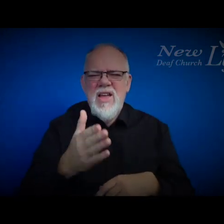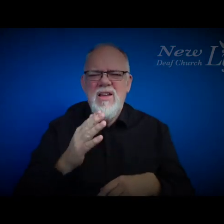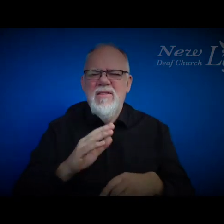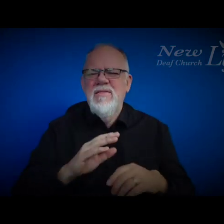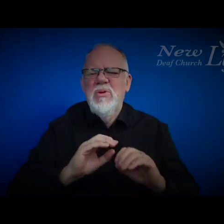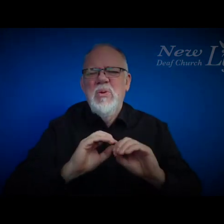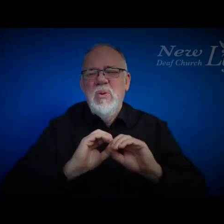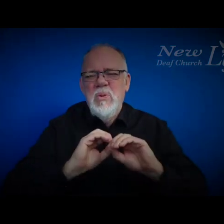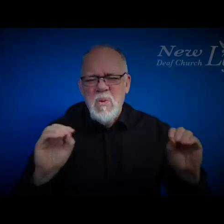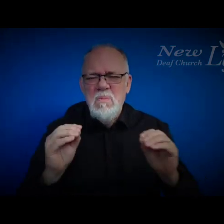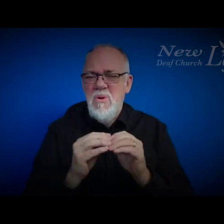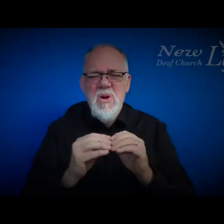He will wipe away every tear from our eyes.